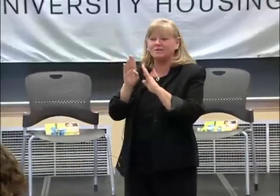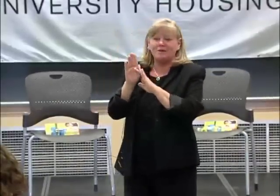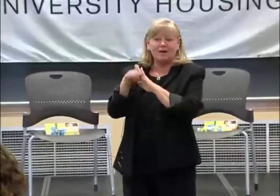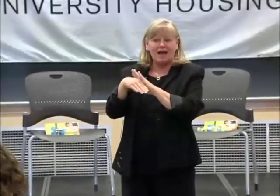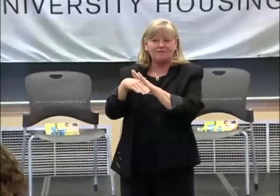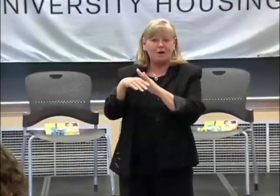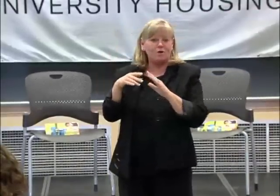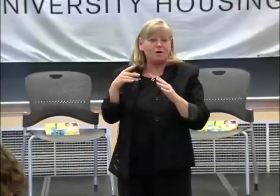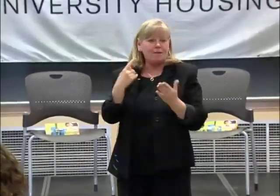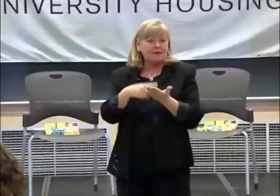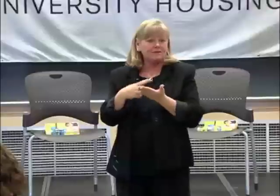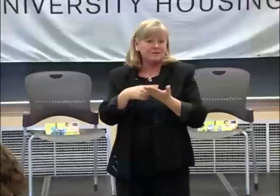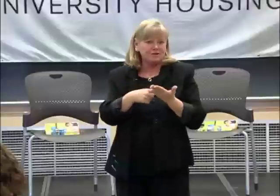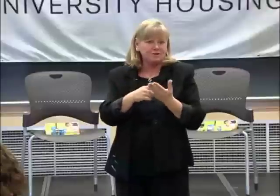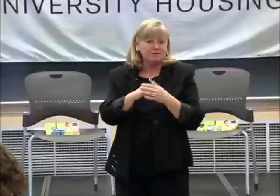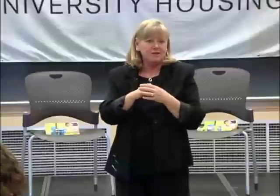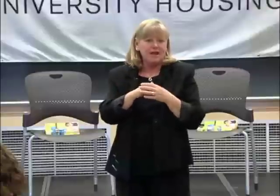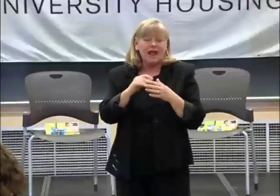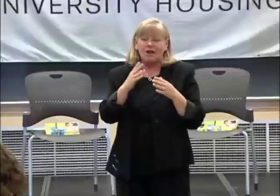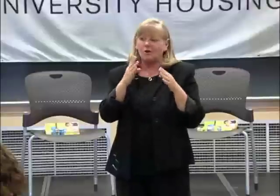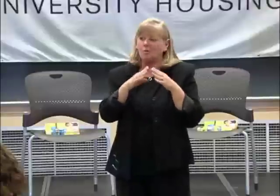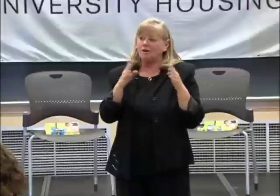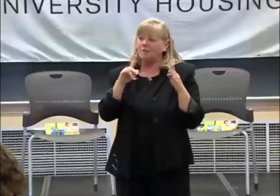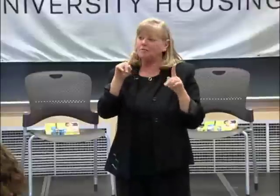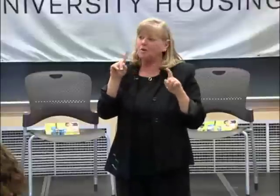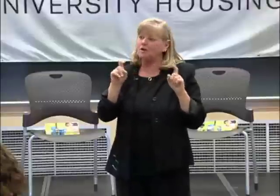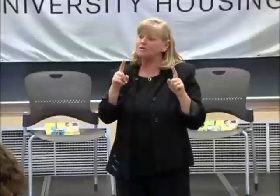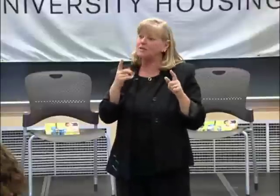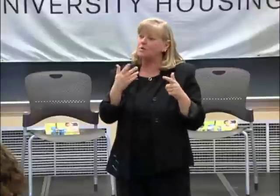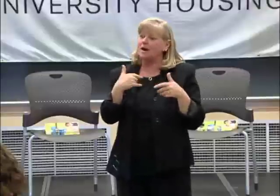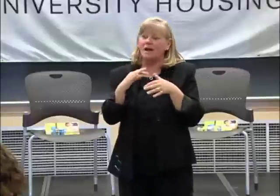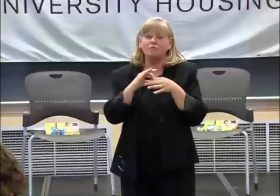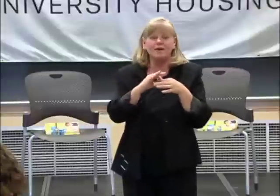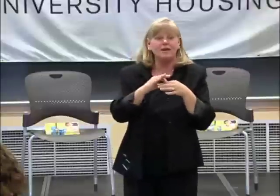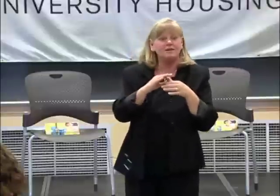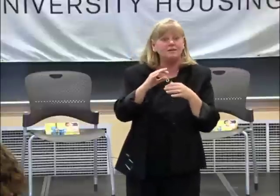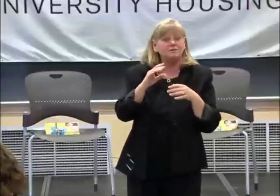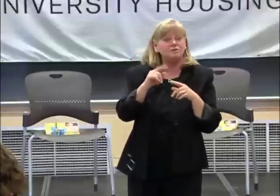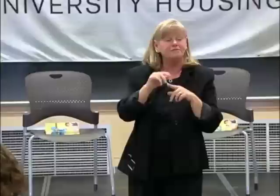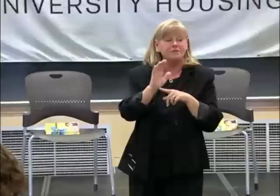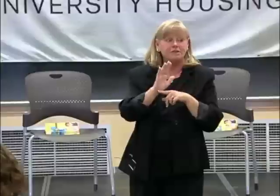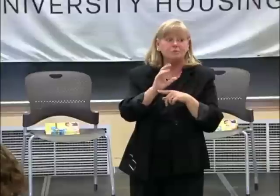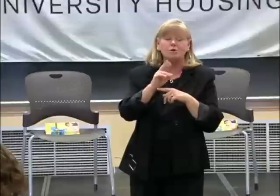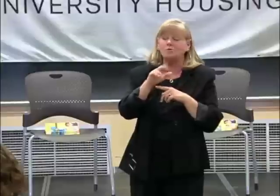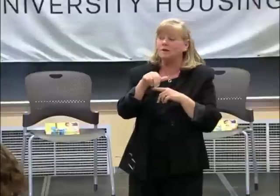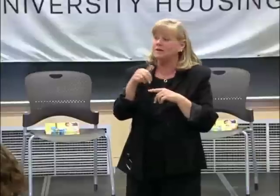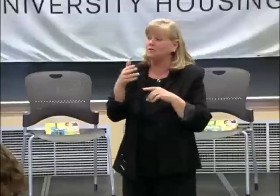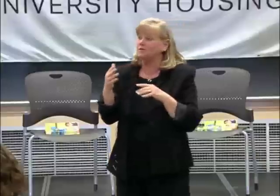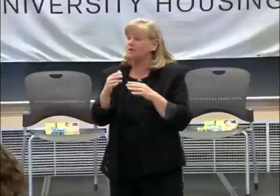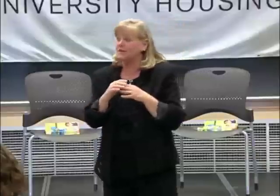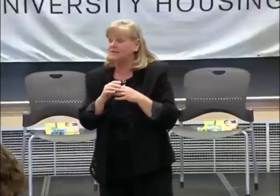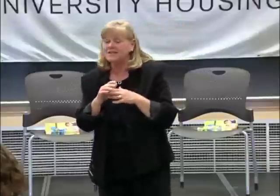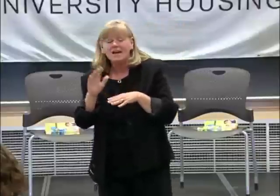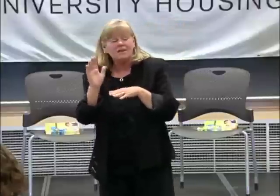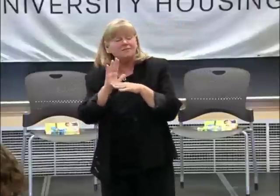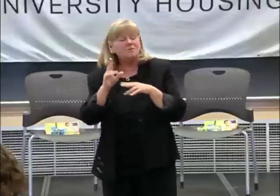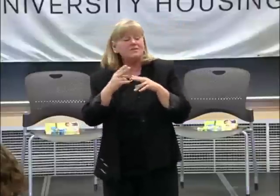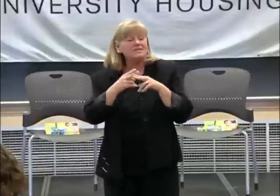about half-hour panel discussion and open it up for questions that you might have relating to the film or relating to other things. The film is